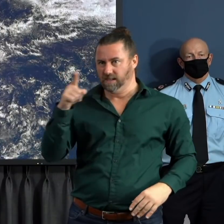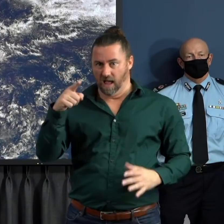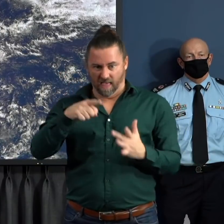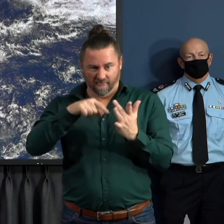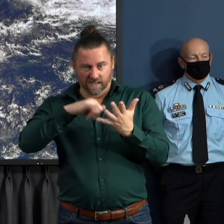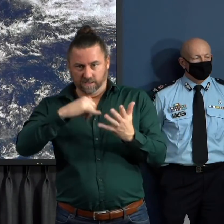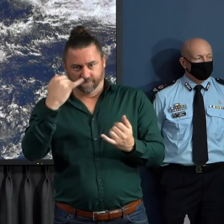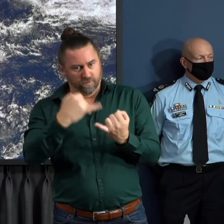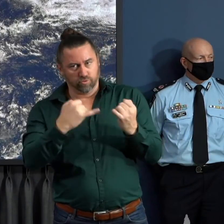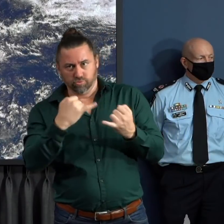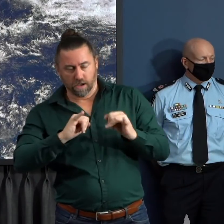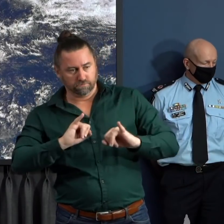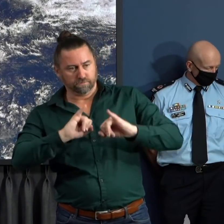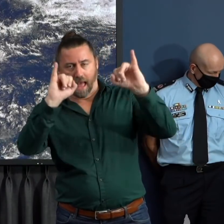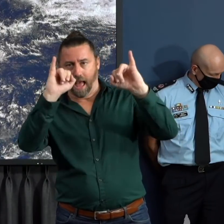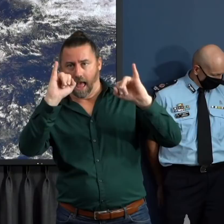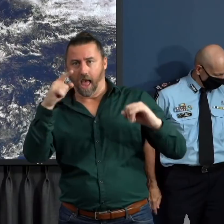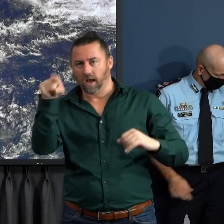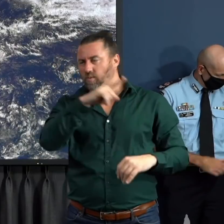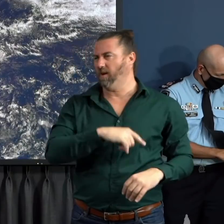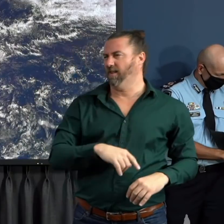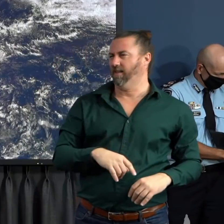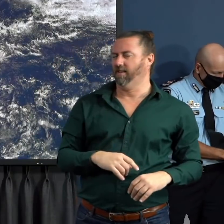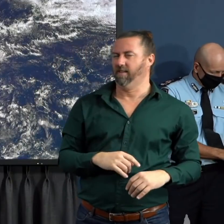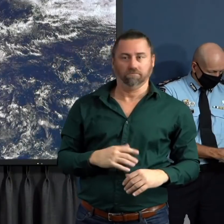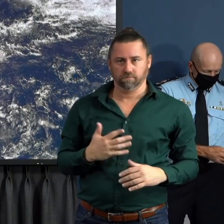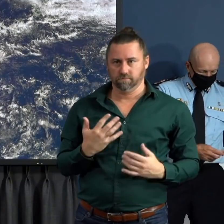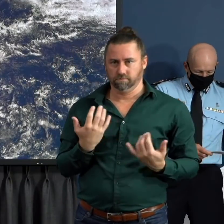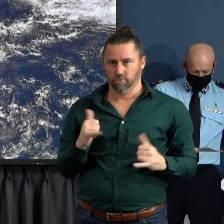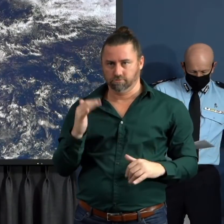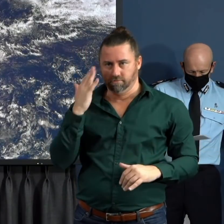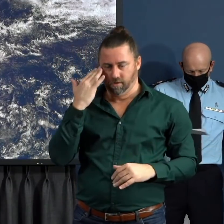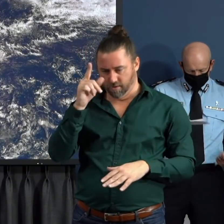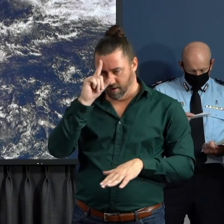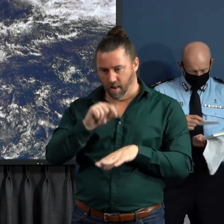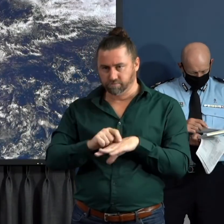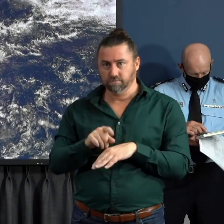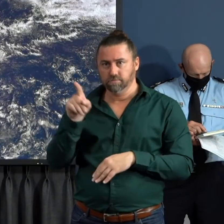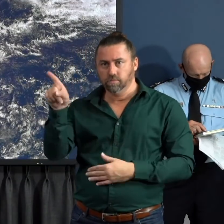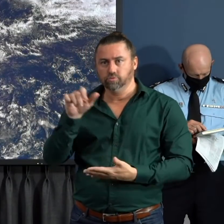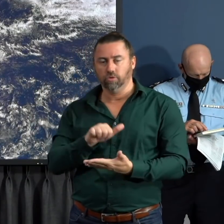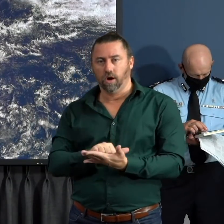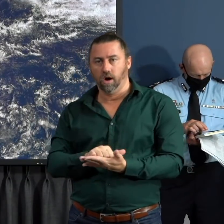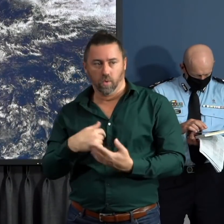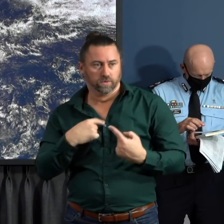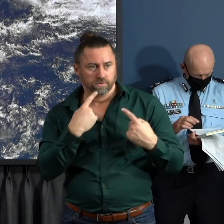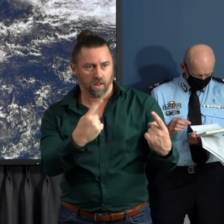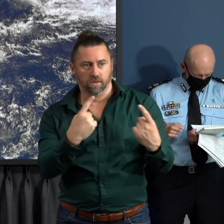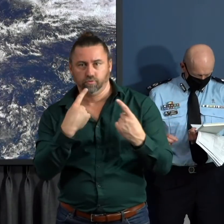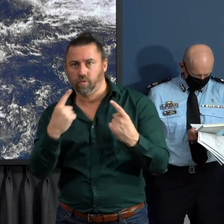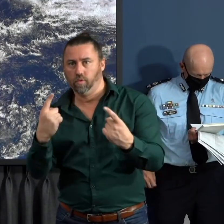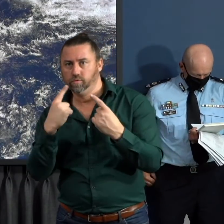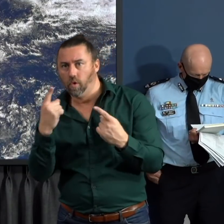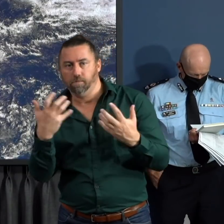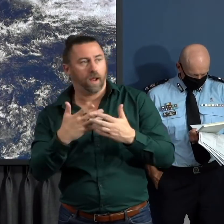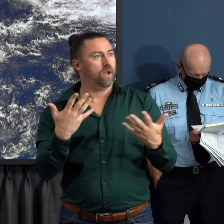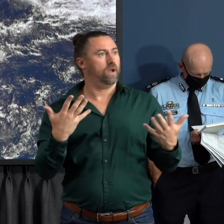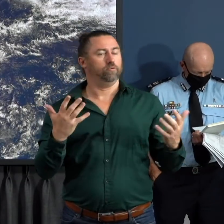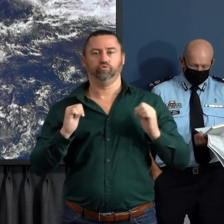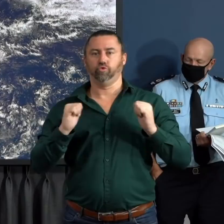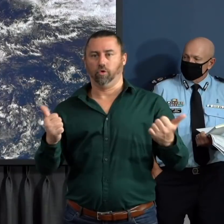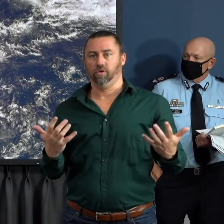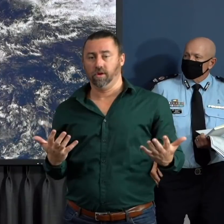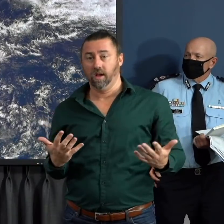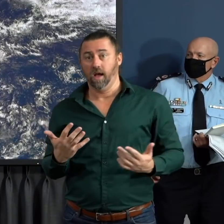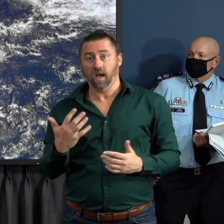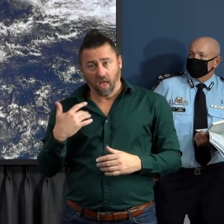was going to be dire. History shows that it was right to get those messages out. In the end, we have